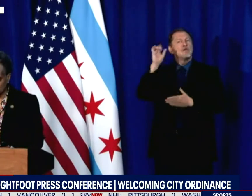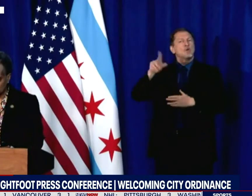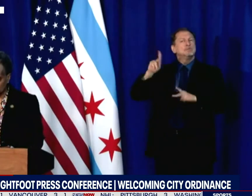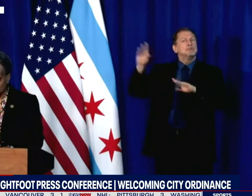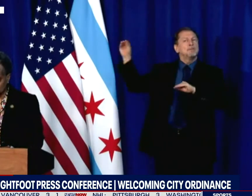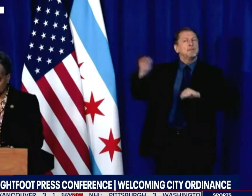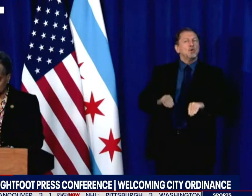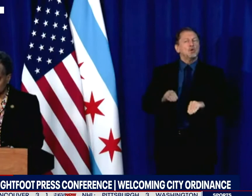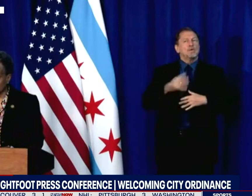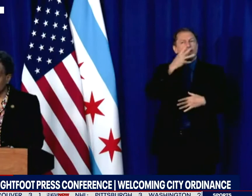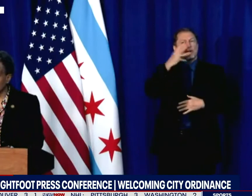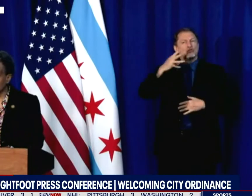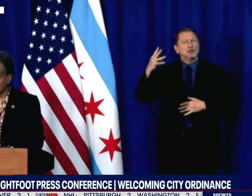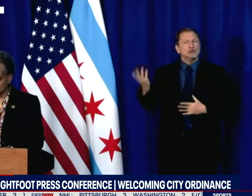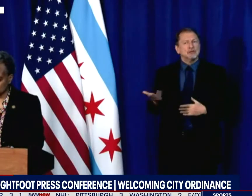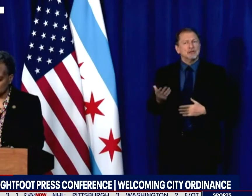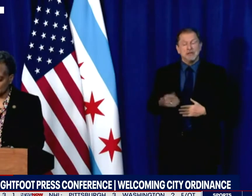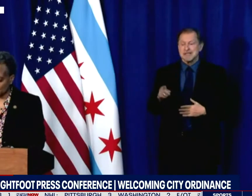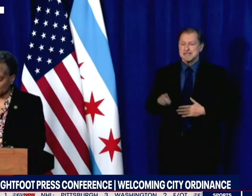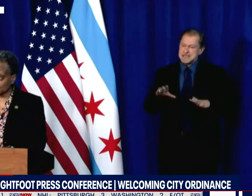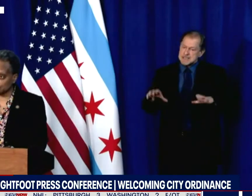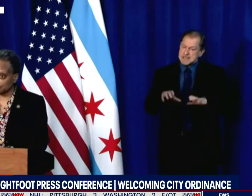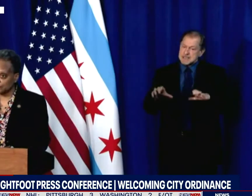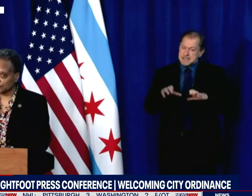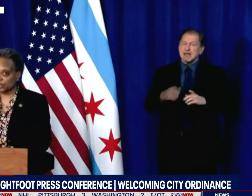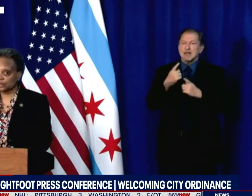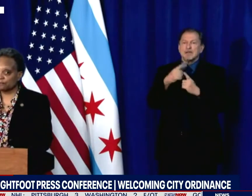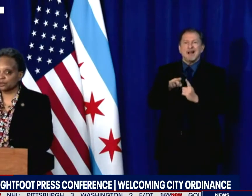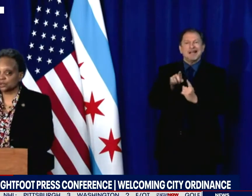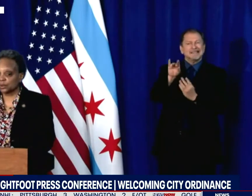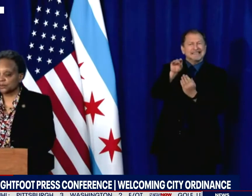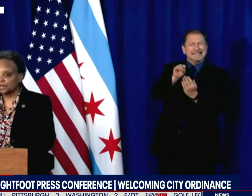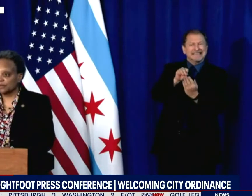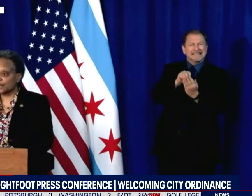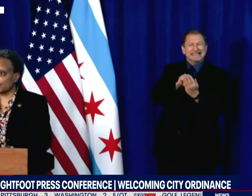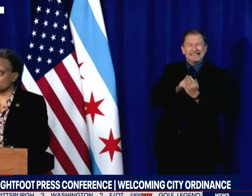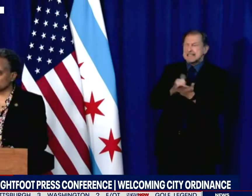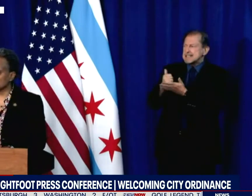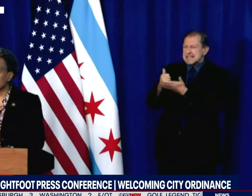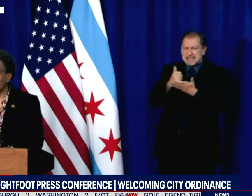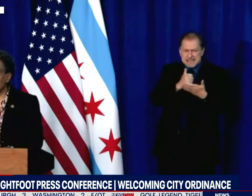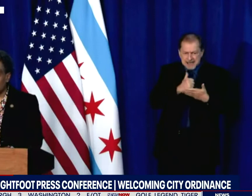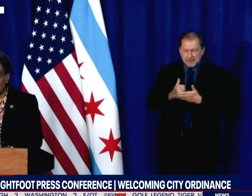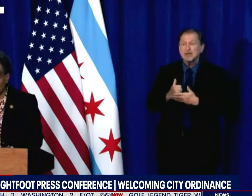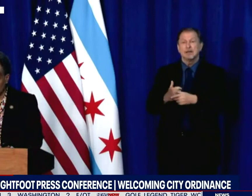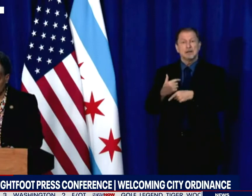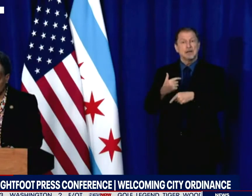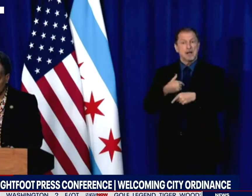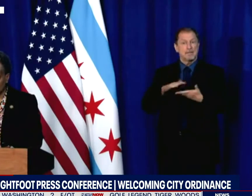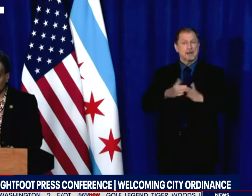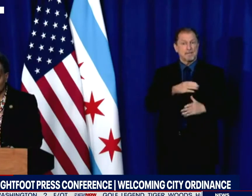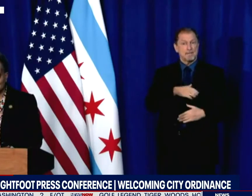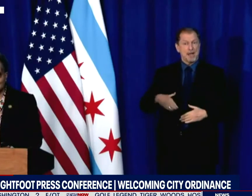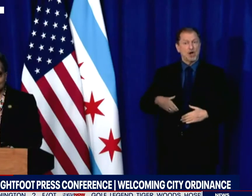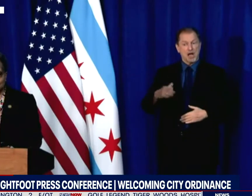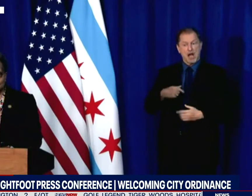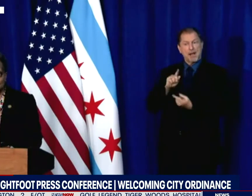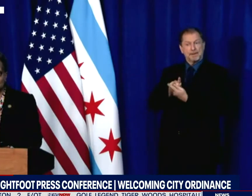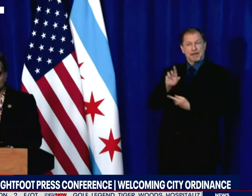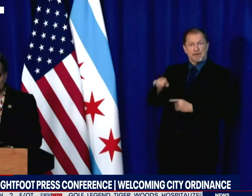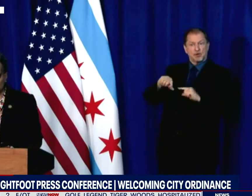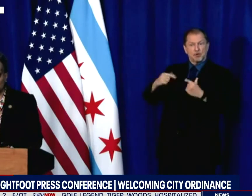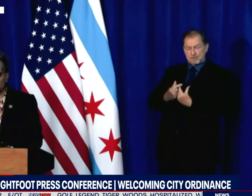tirelessly for years to make these changes a reality. They're one of the first groups that I met with when I became mayor and placed